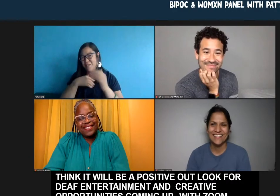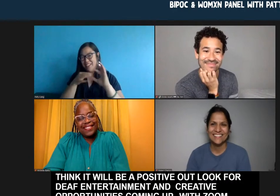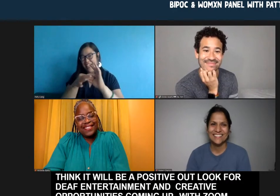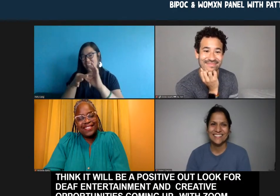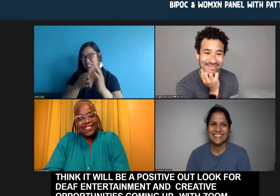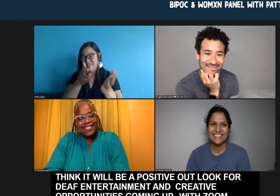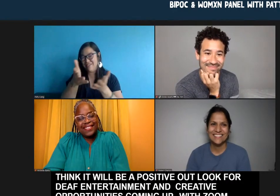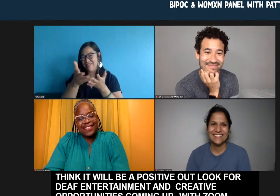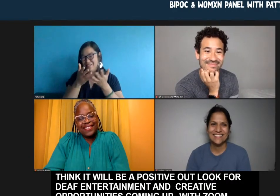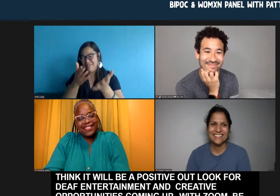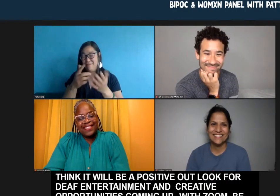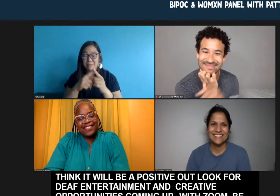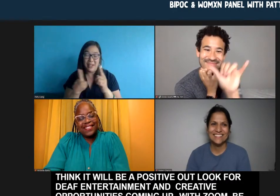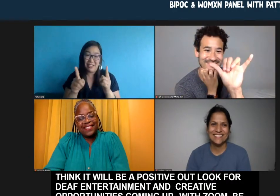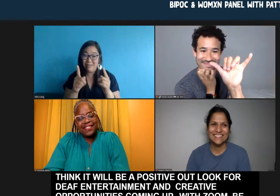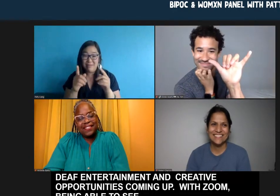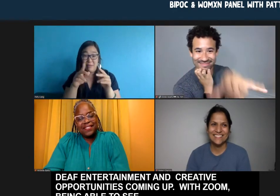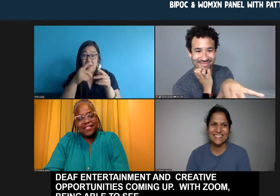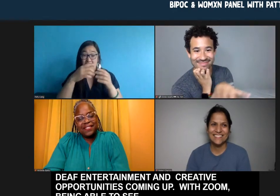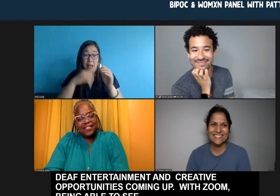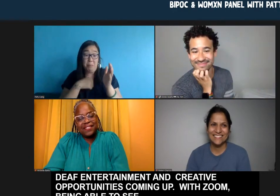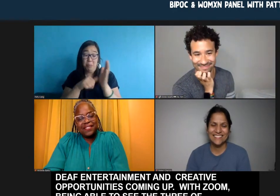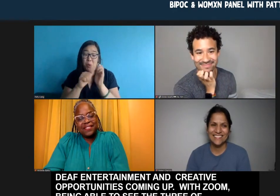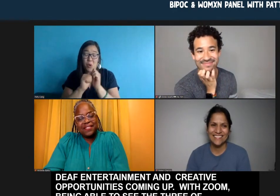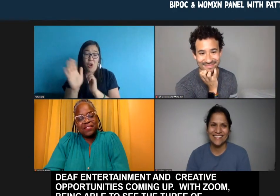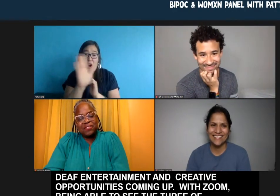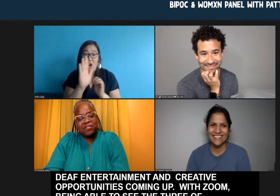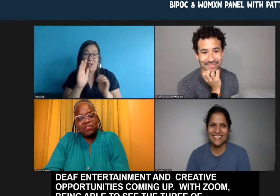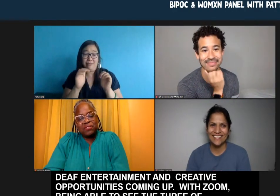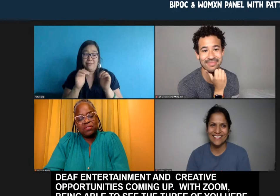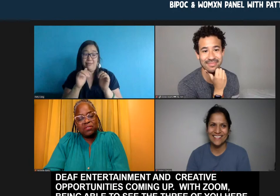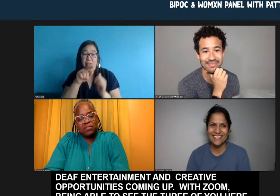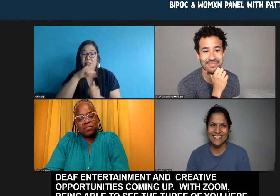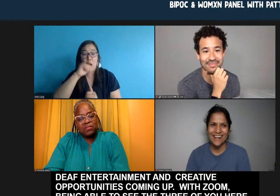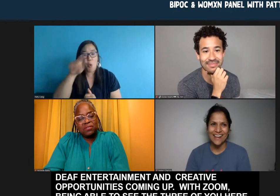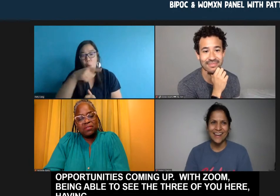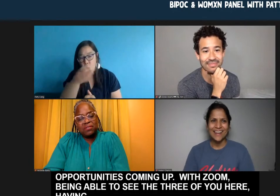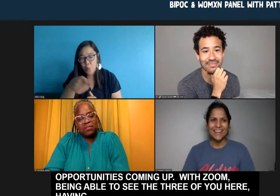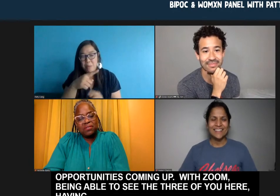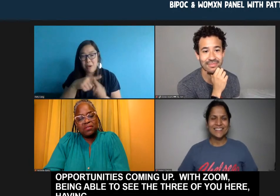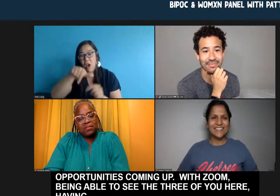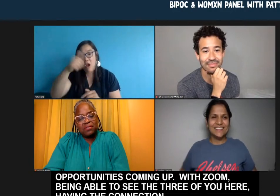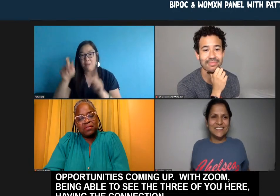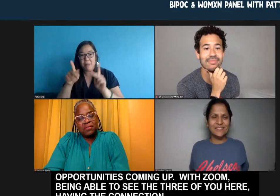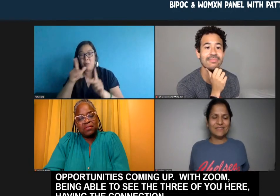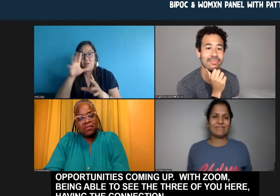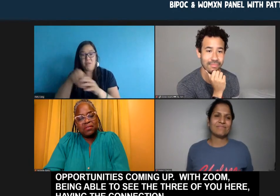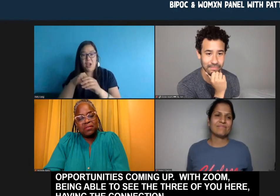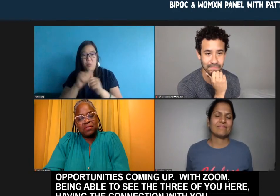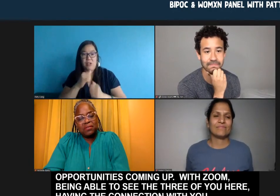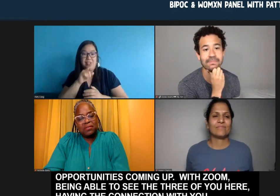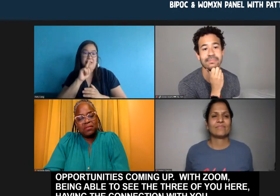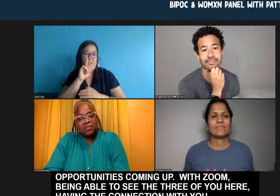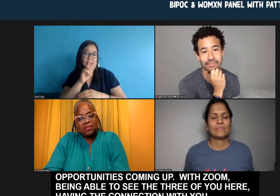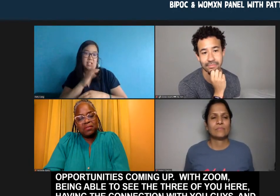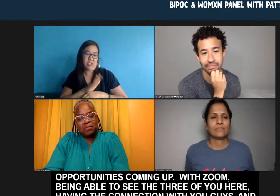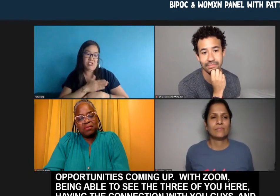here and just, again, feeling that connection with you guys. And again, with you and other people